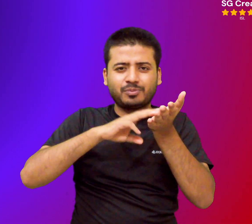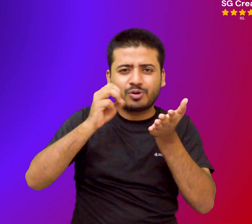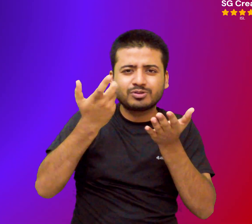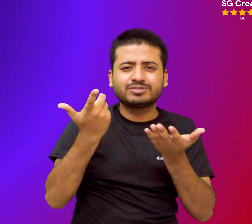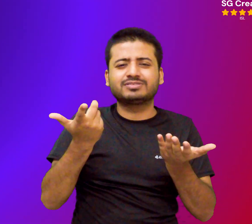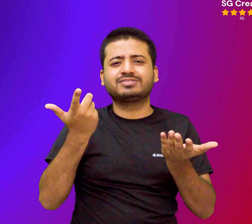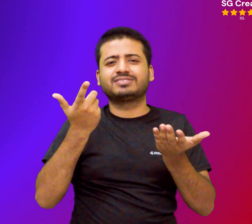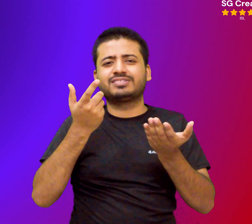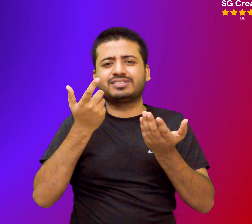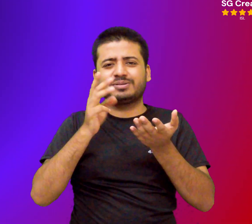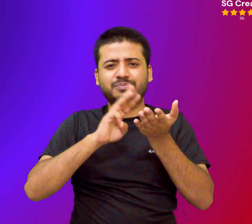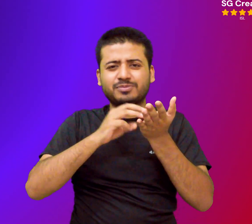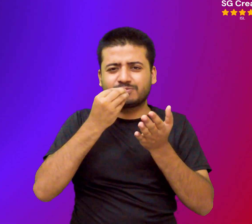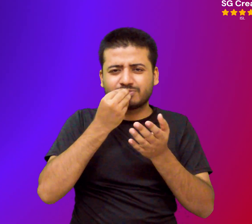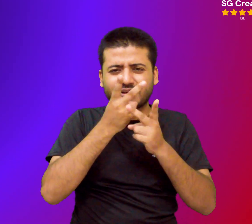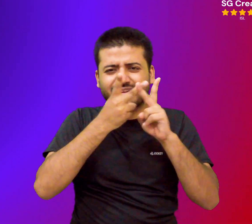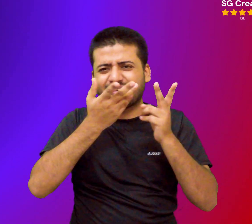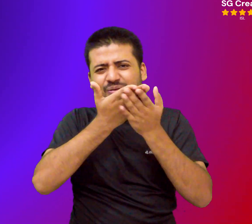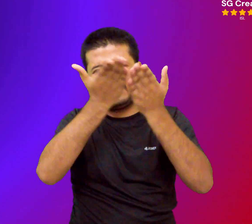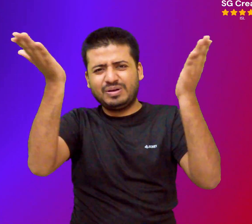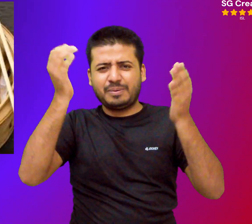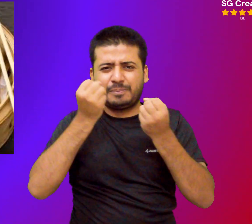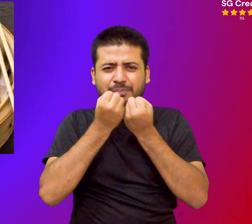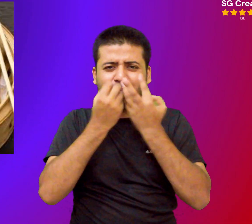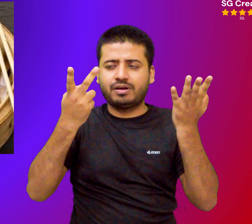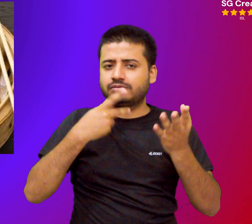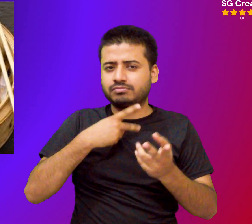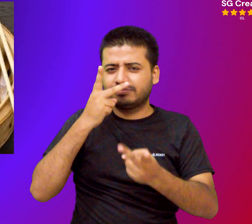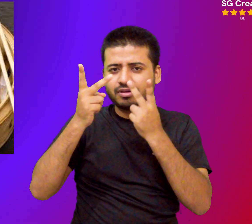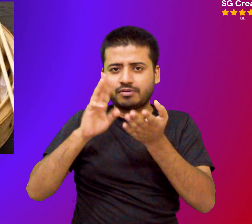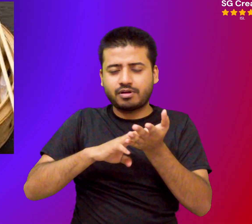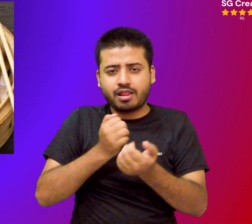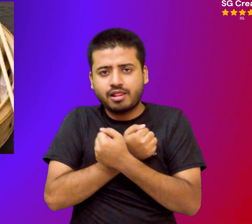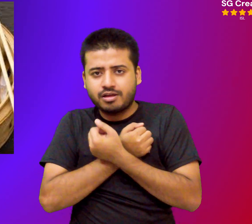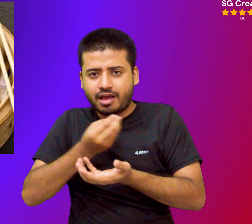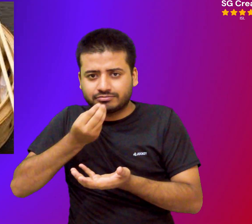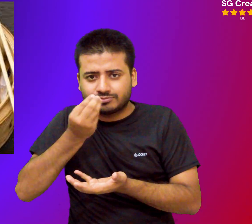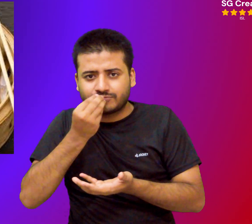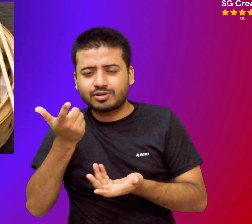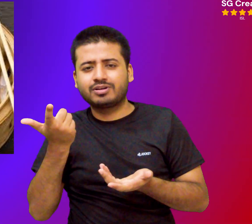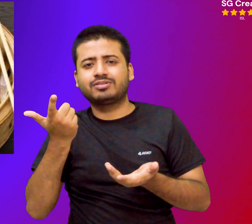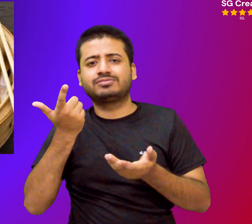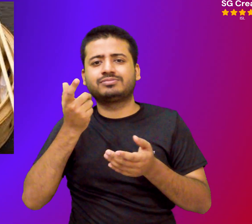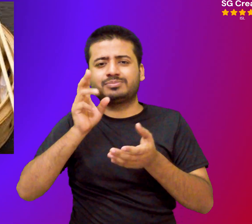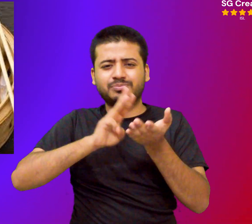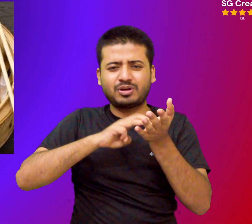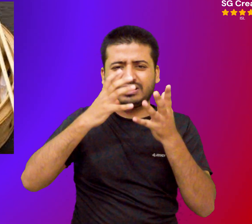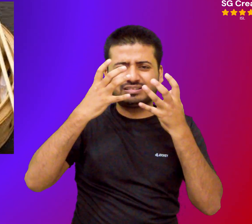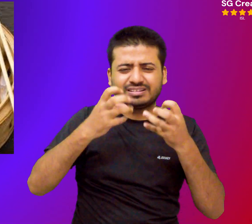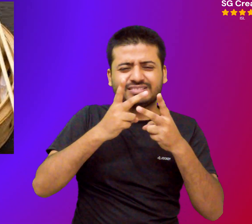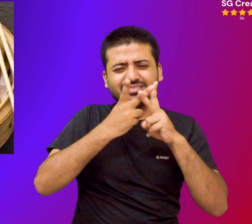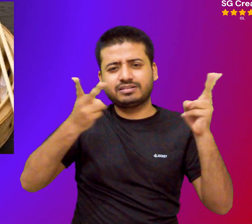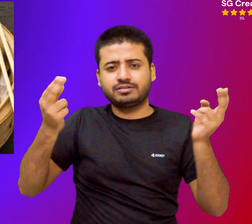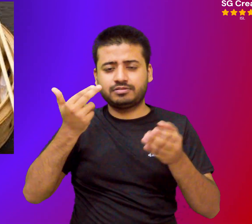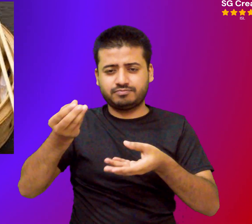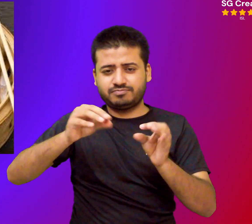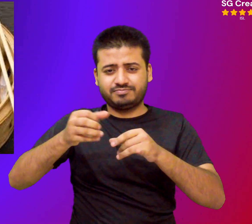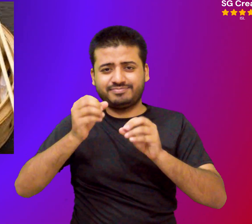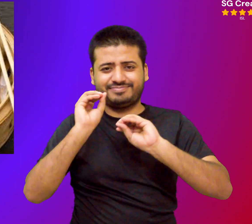22,000 rupees. But how many people ate this? Street food is a health risk. Stay aware. Following a raid prompted